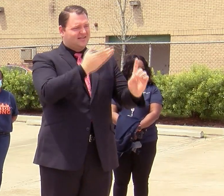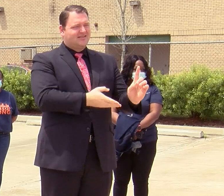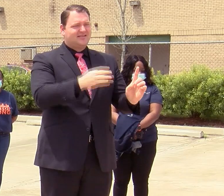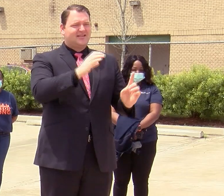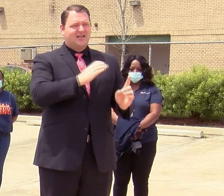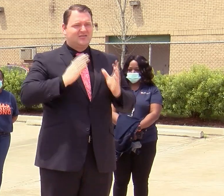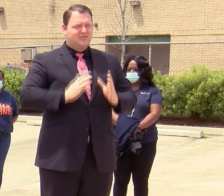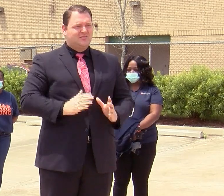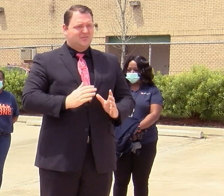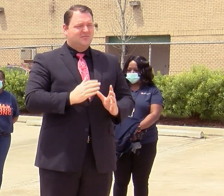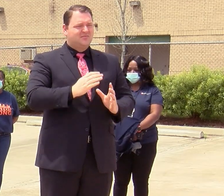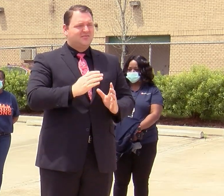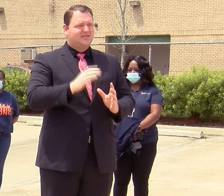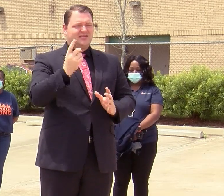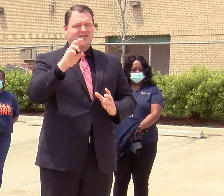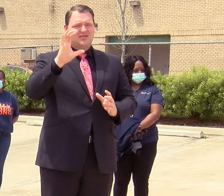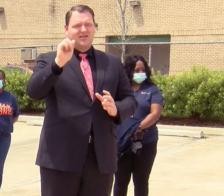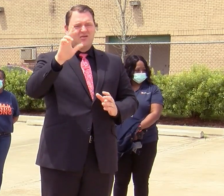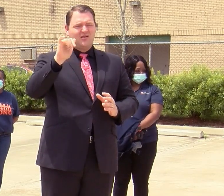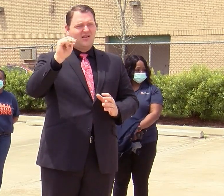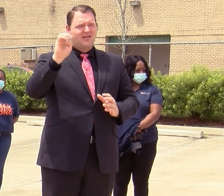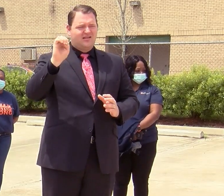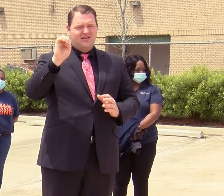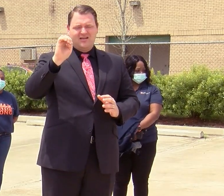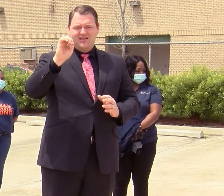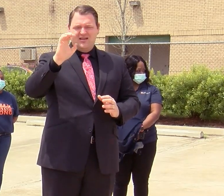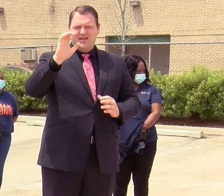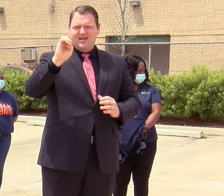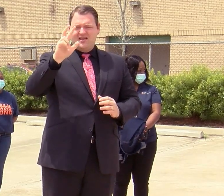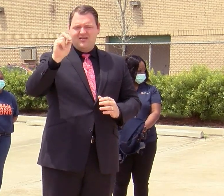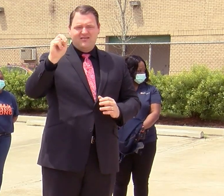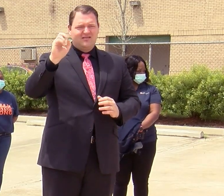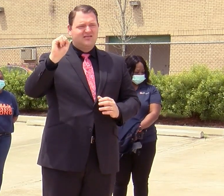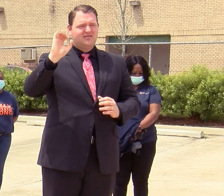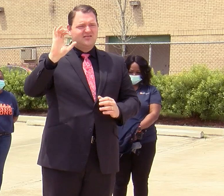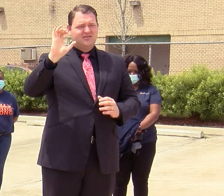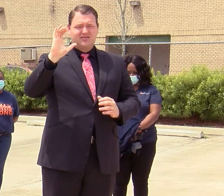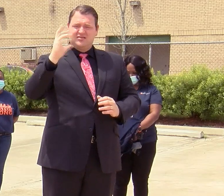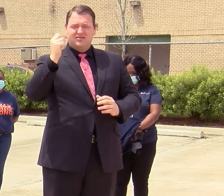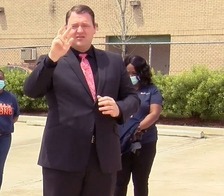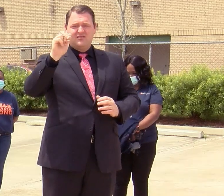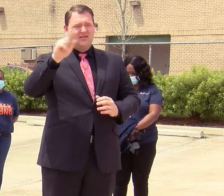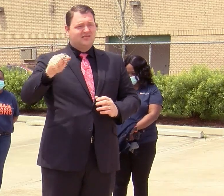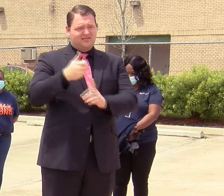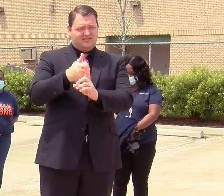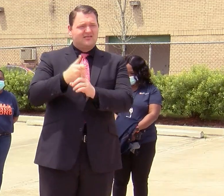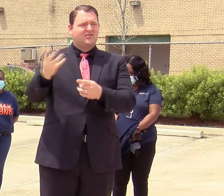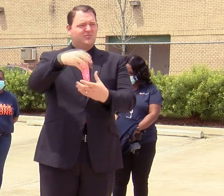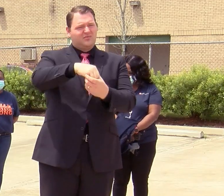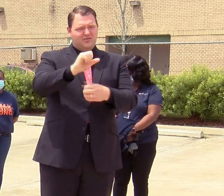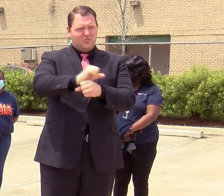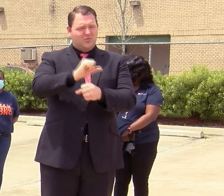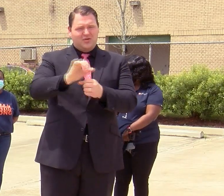council member, Dr. Carolyn Evans Shabazz, for her presence and the work that she's doing in her